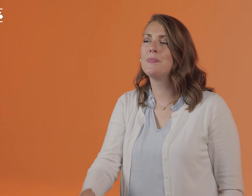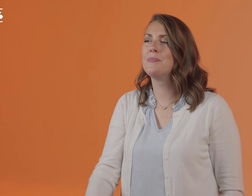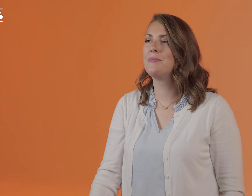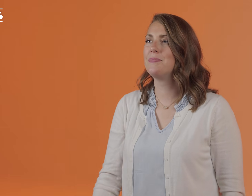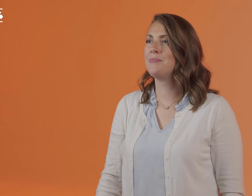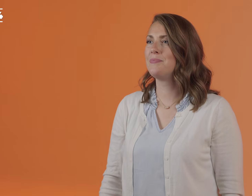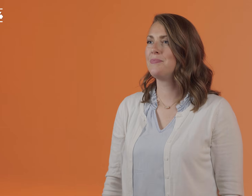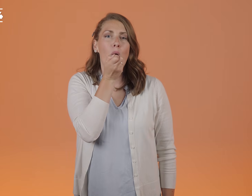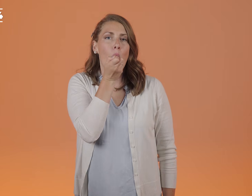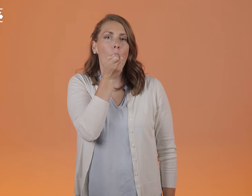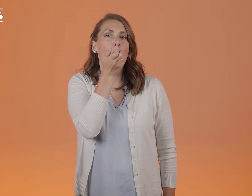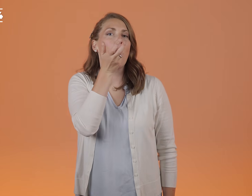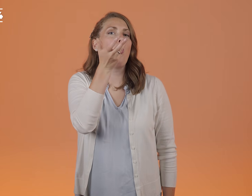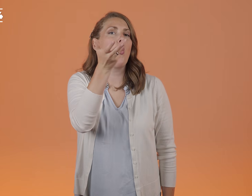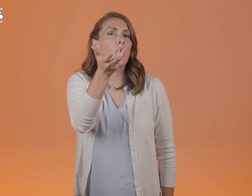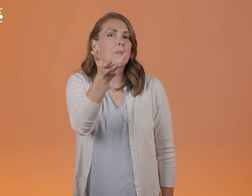mouth. Warm.